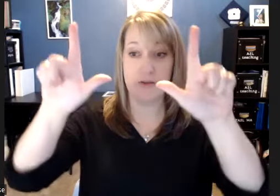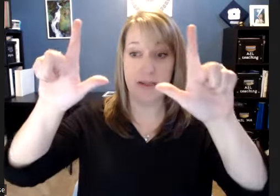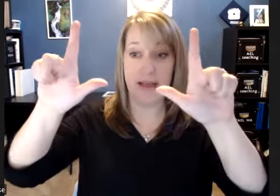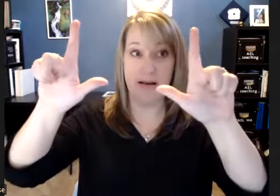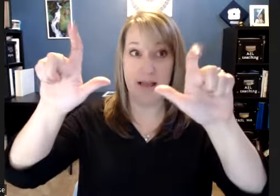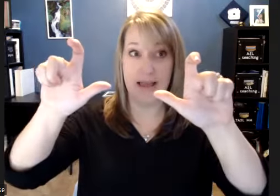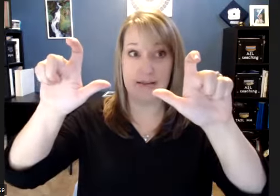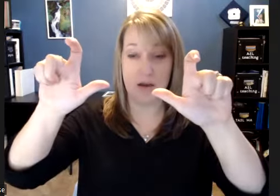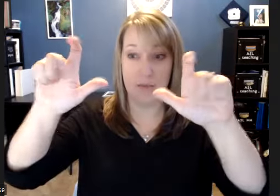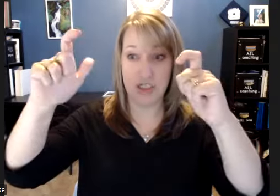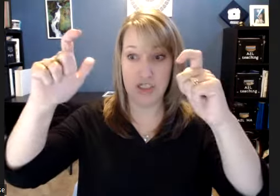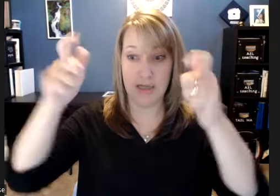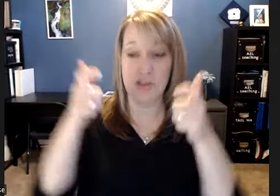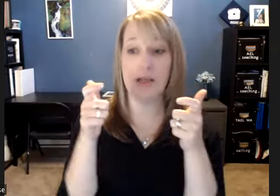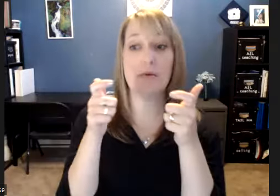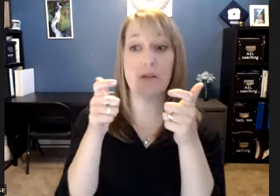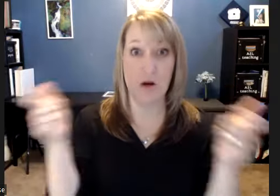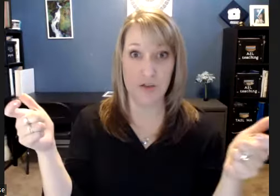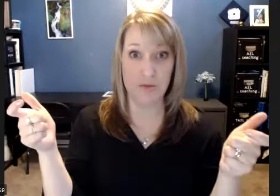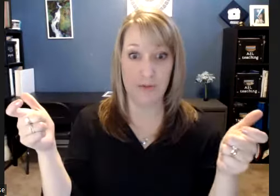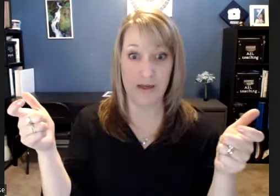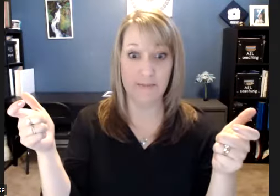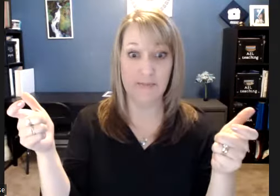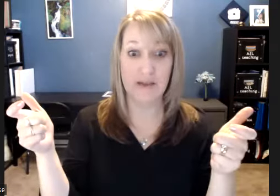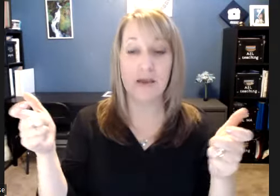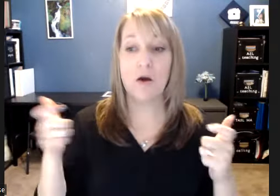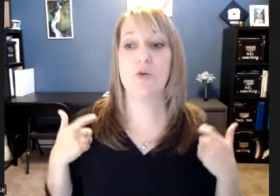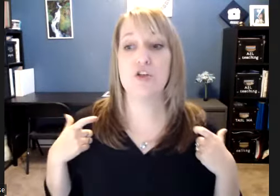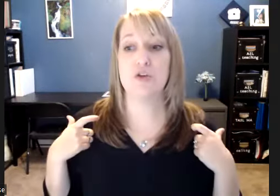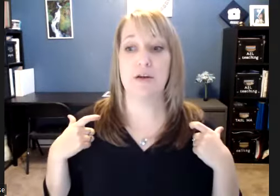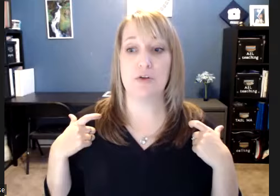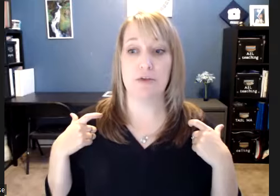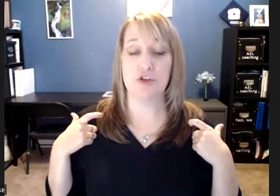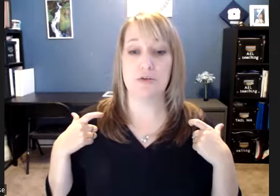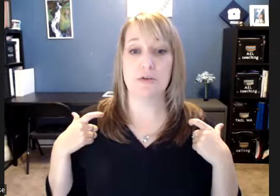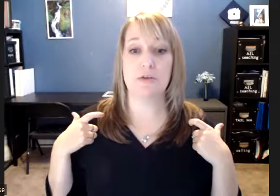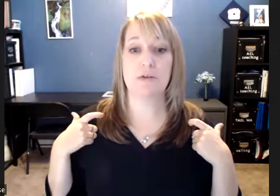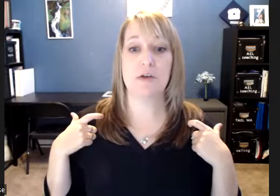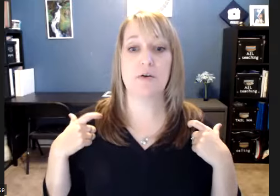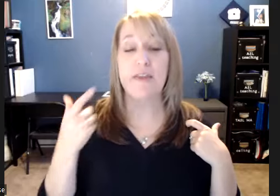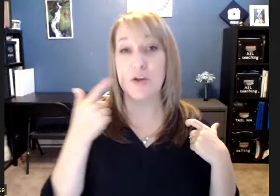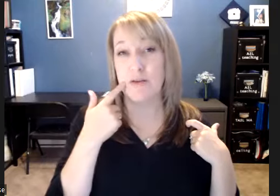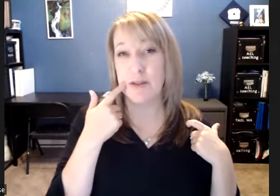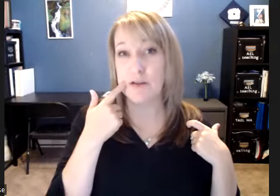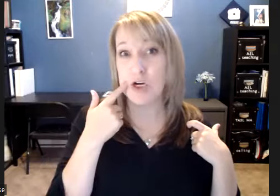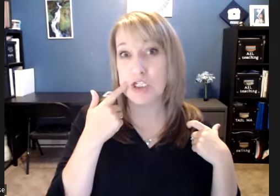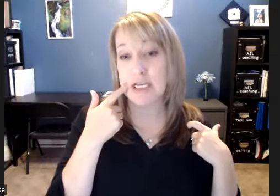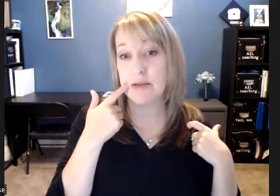the LX combination hand shape, large, you remember that? Only you do it at the shoulders. So, and then you have the large